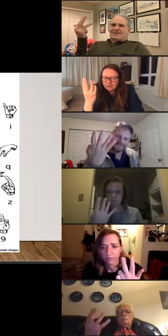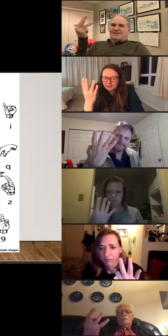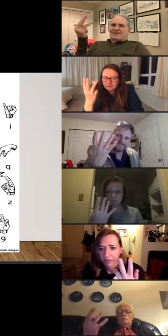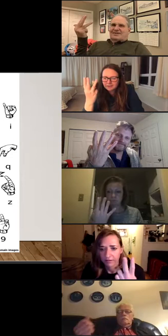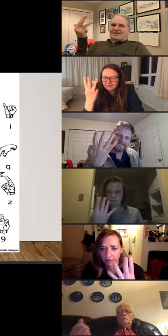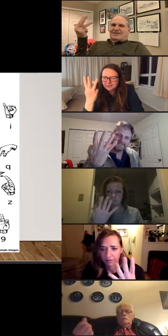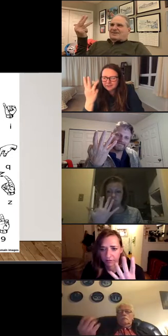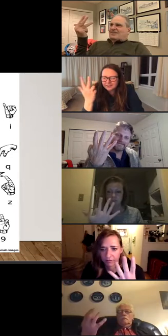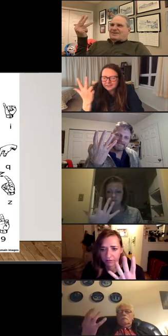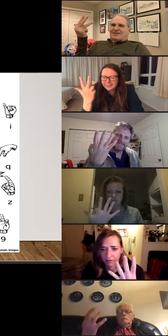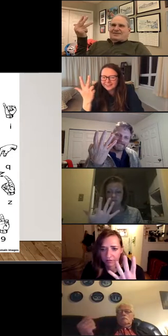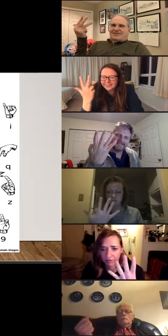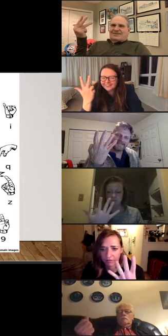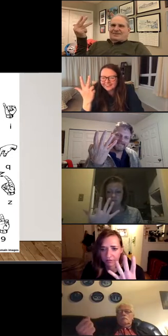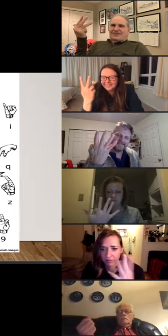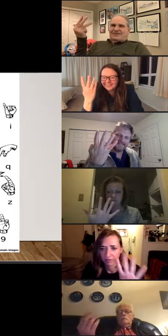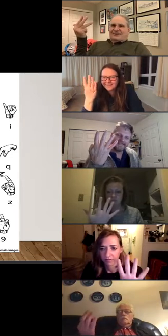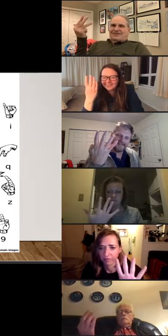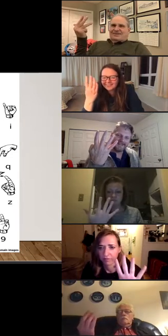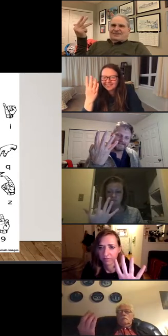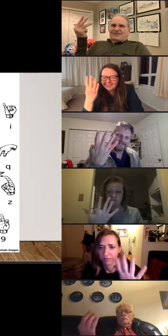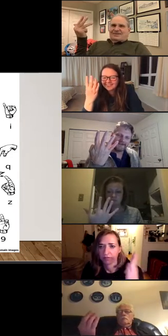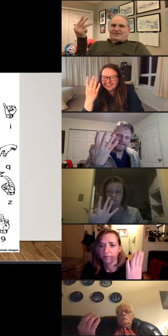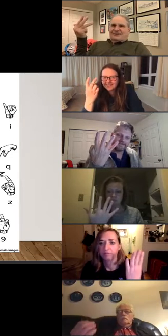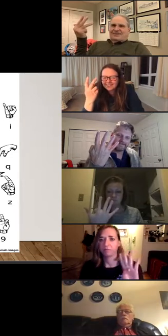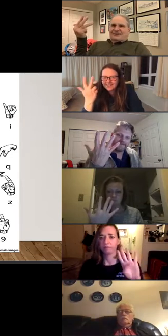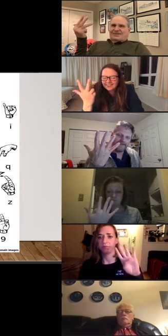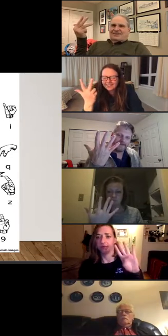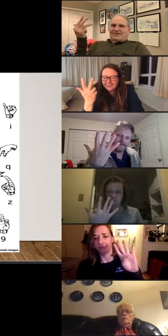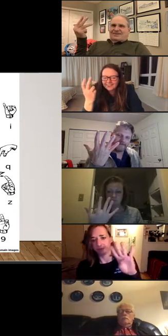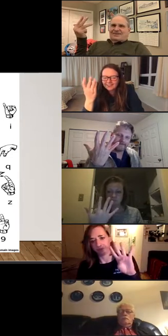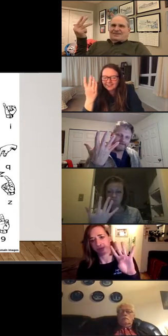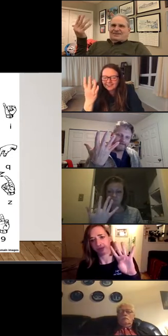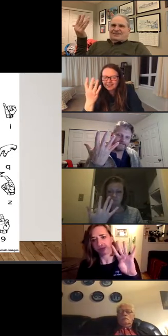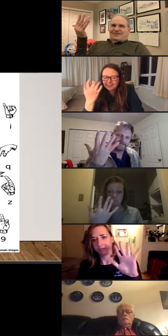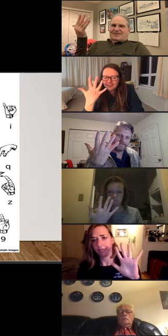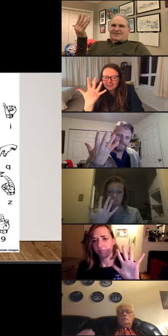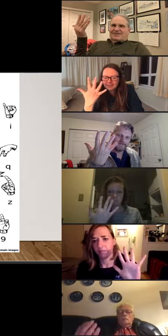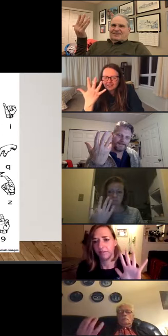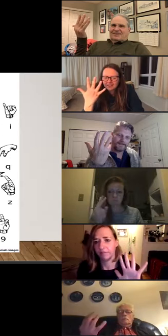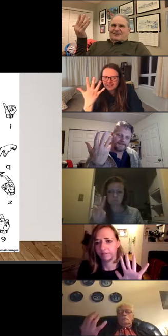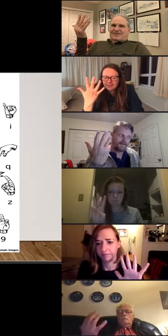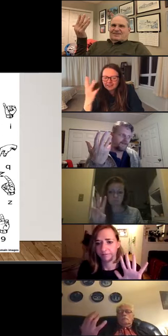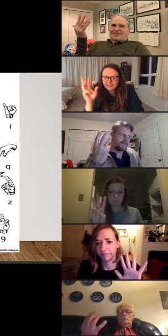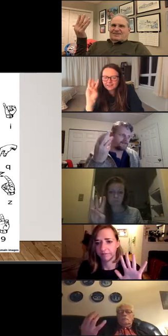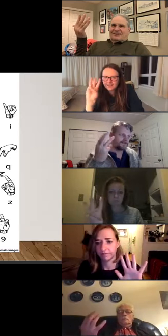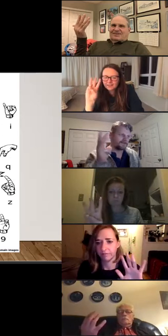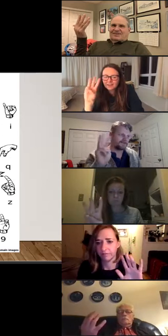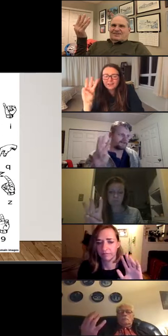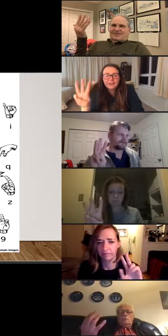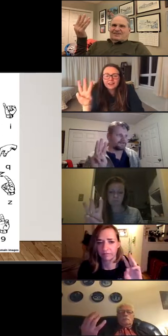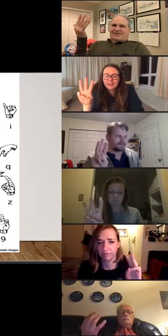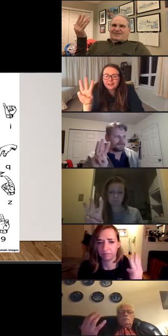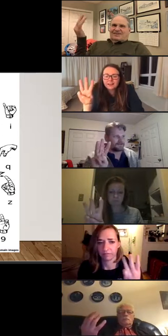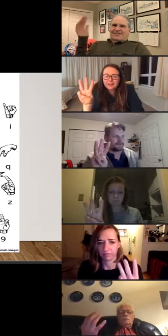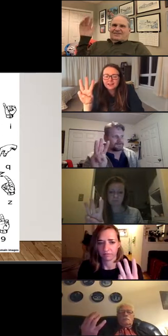Okay. It looks like this from the other side before. Yeah. All right. 5. And then 5. And then you turn it around. And then you turn it